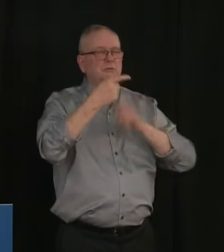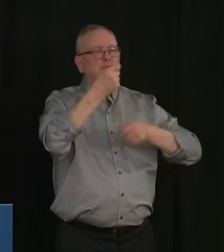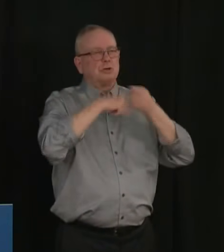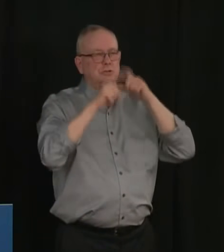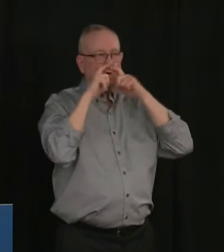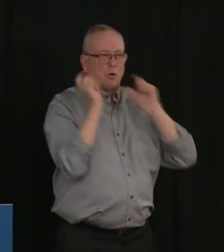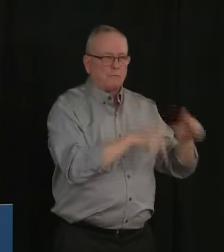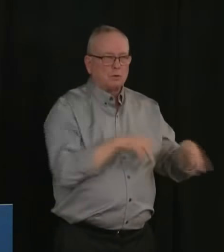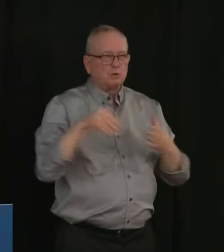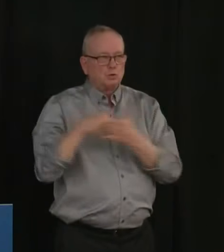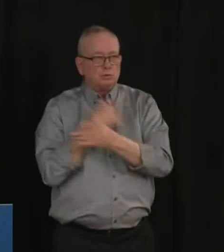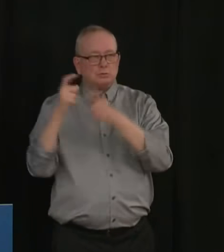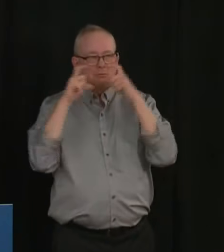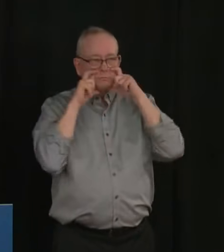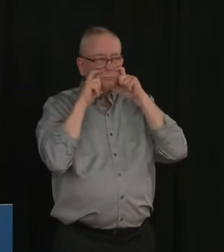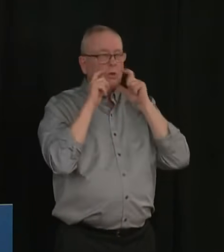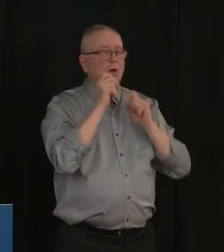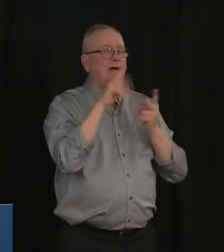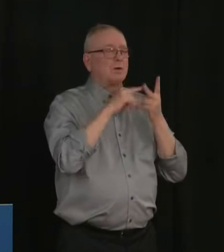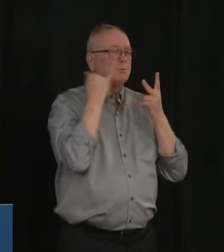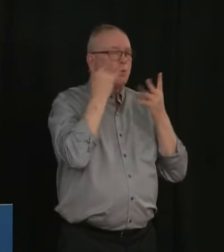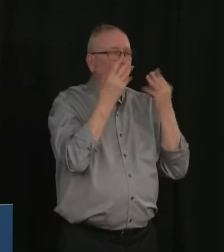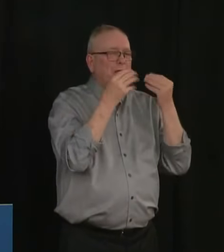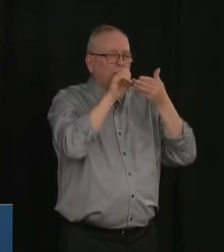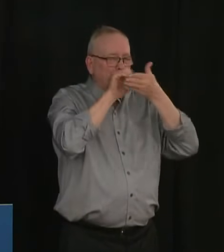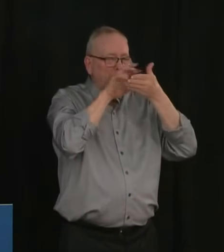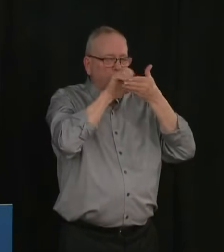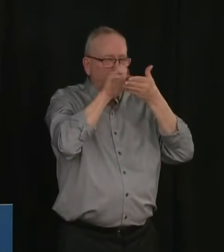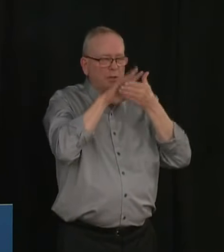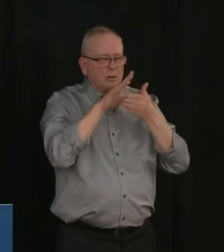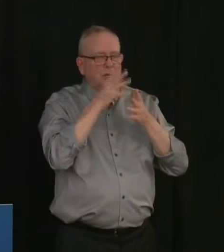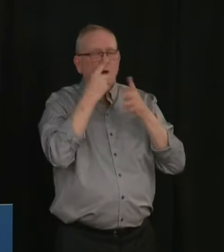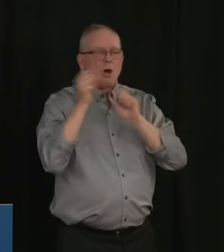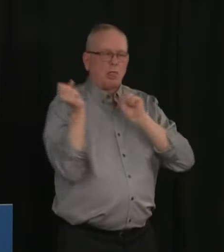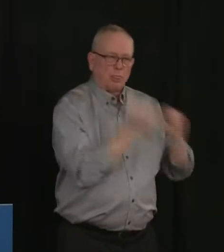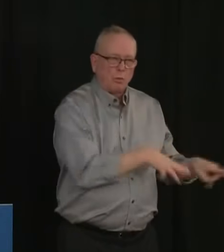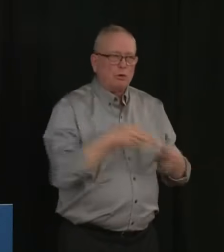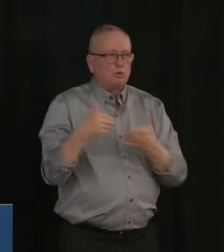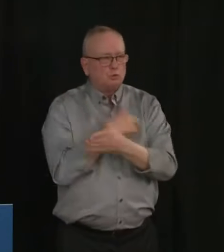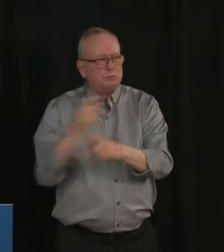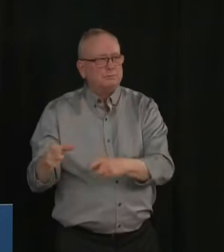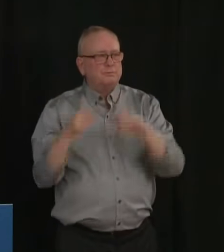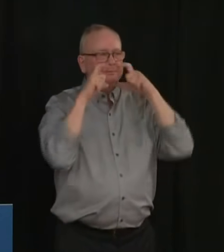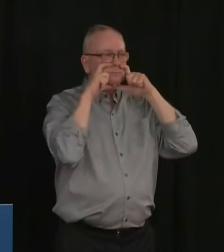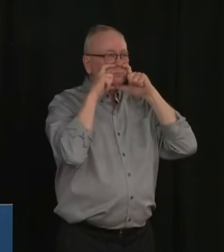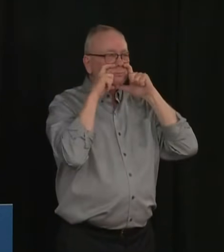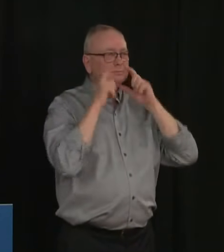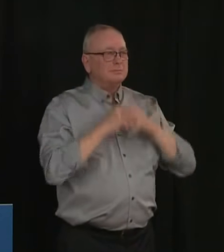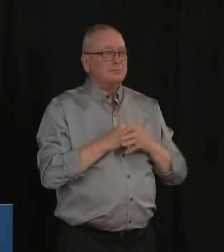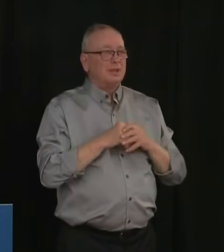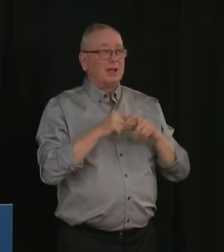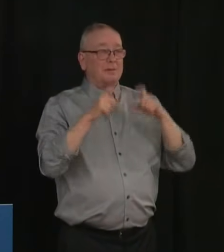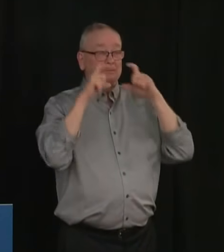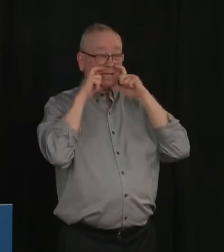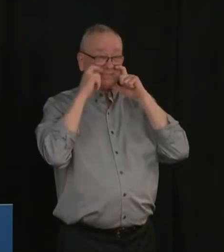saturated. Always clean your hands before putting on a mask and before and after removing